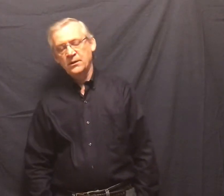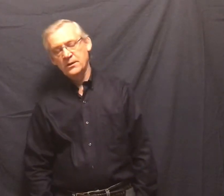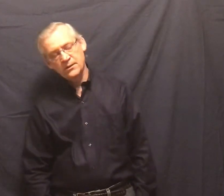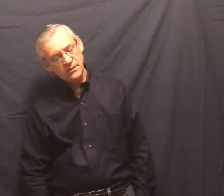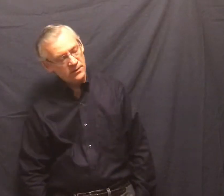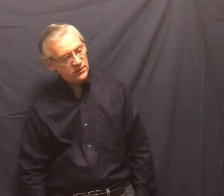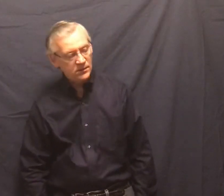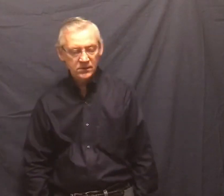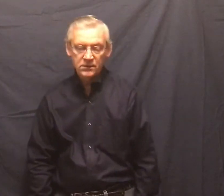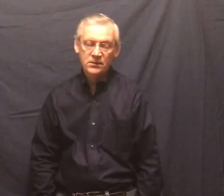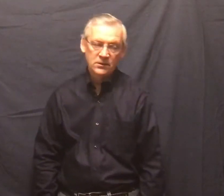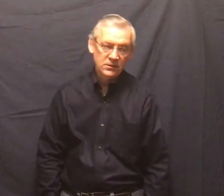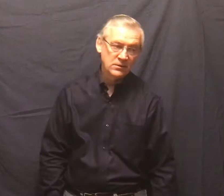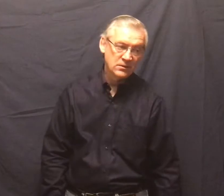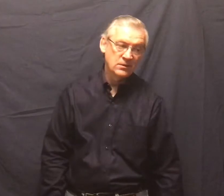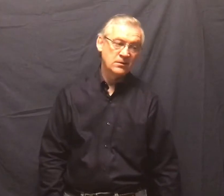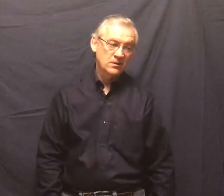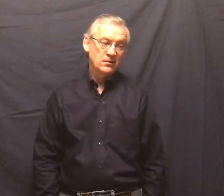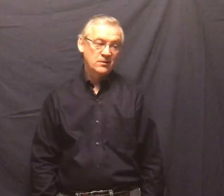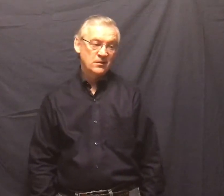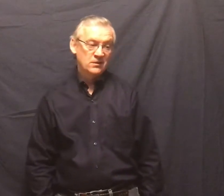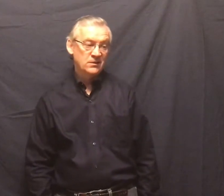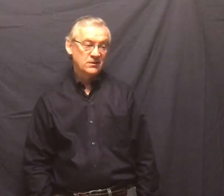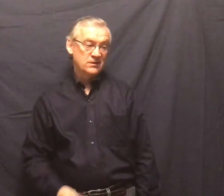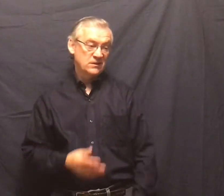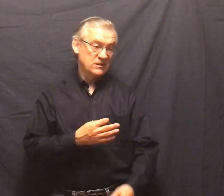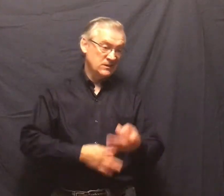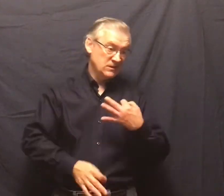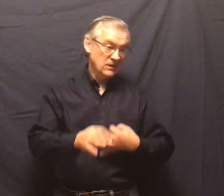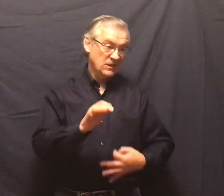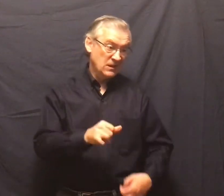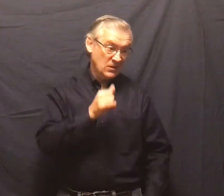"You give me a good whorehouse every time," he said.